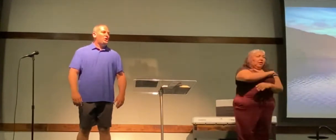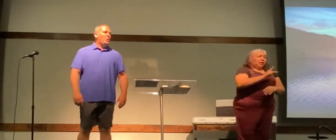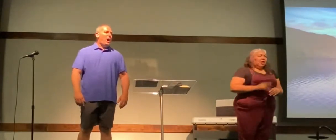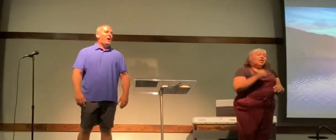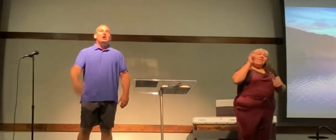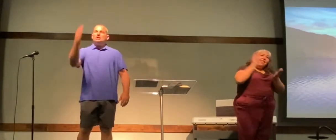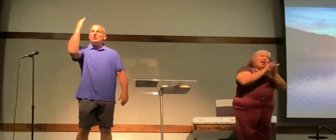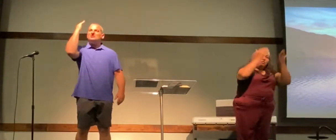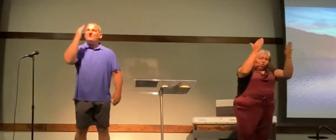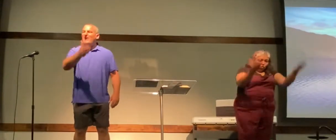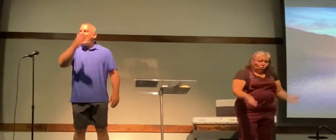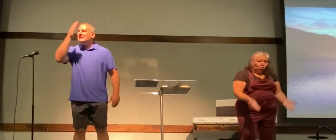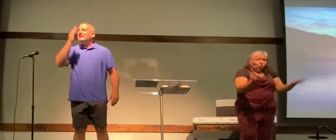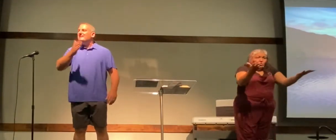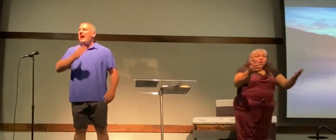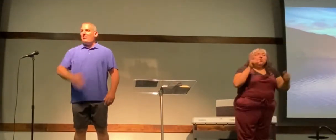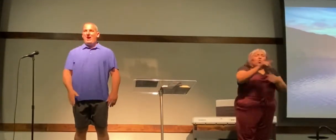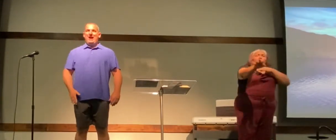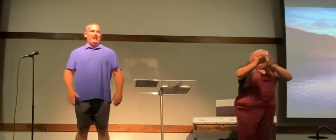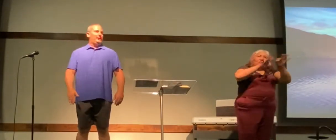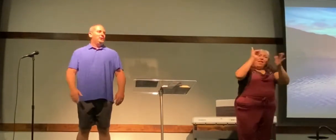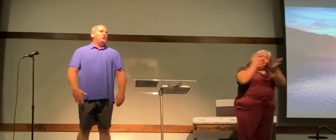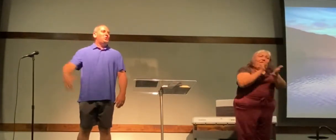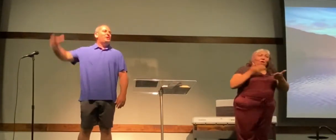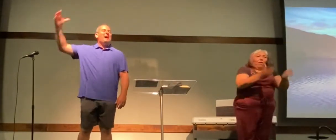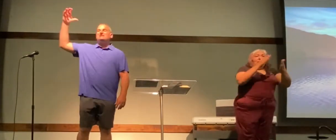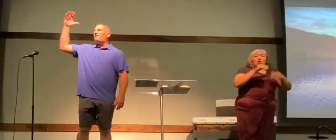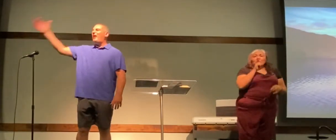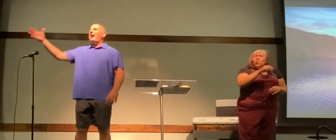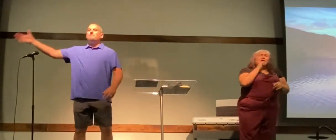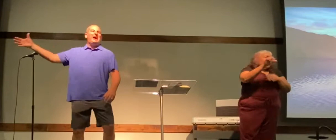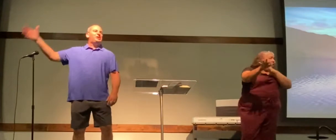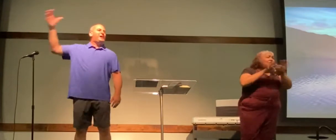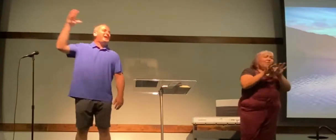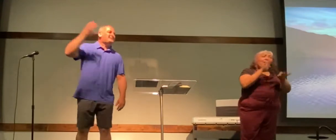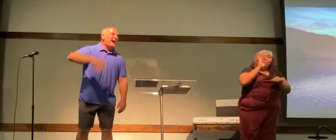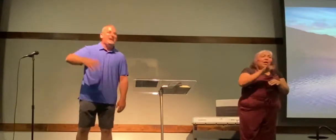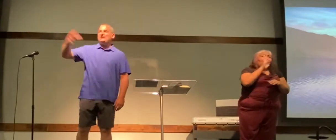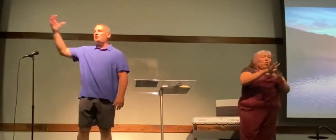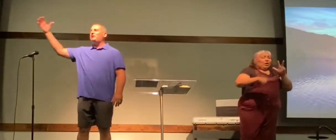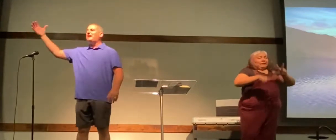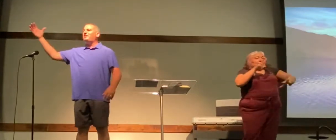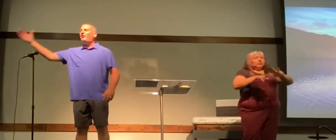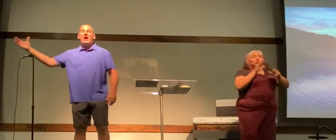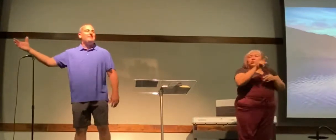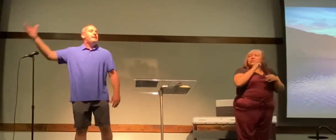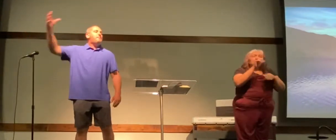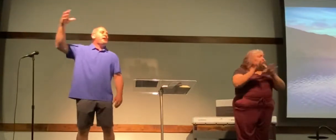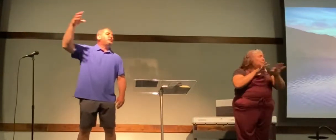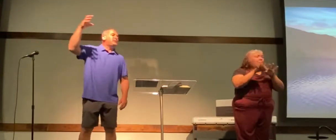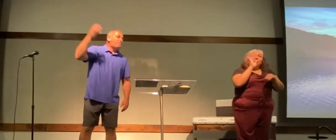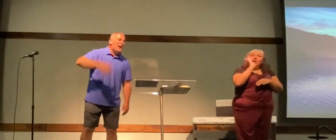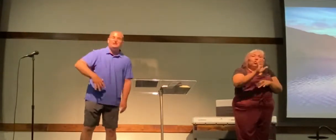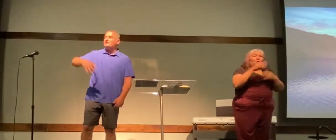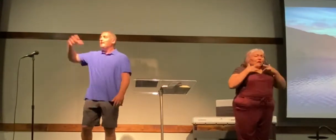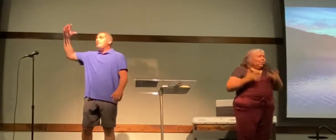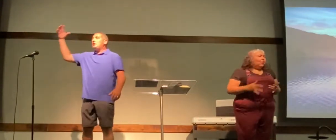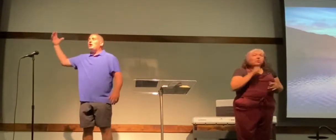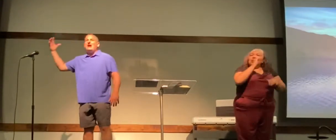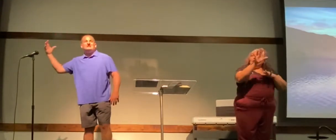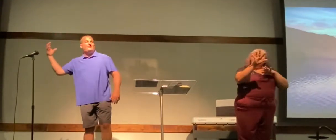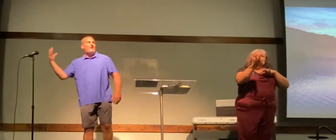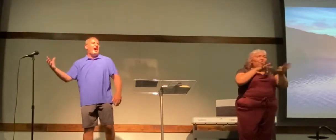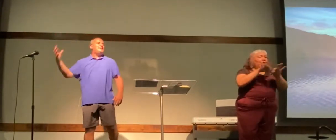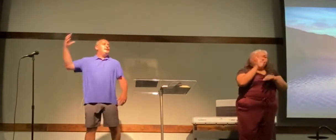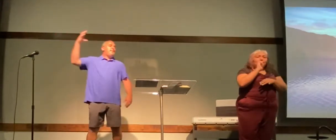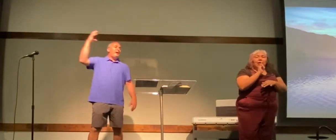who you are. You are defined that way. You are not defined by your anxieties. You are not defined by your depressions. You are